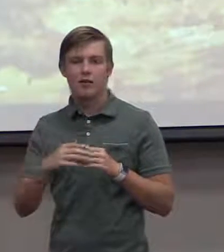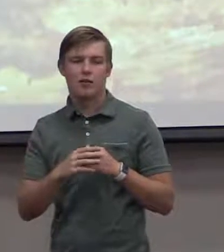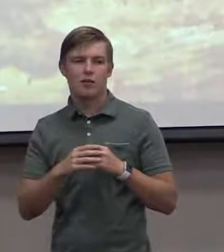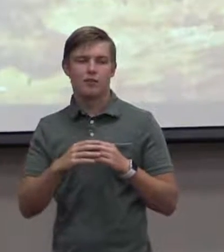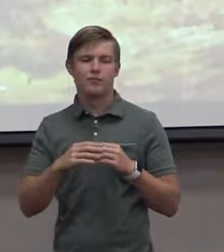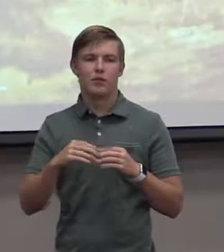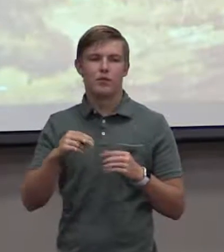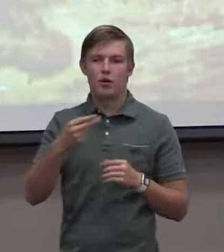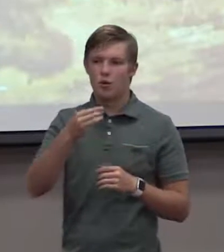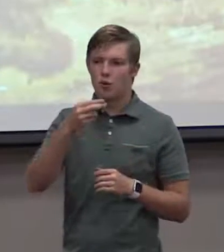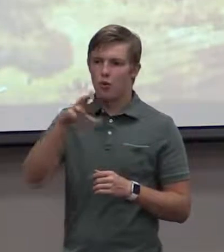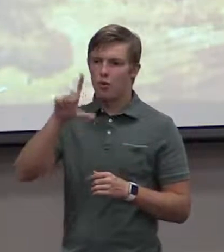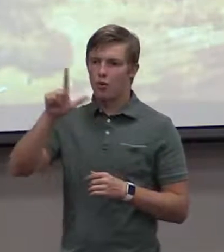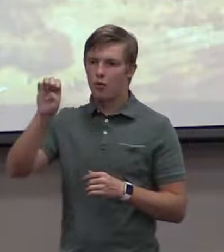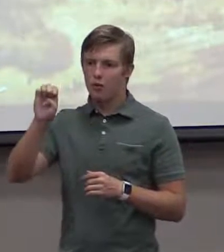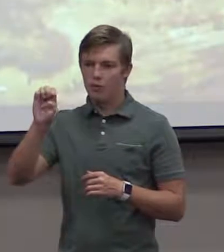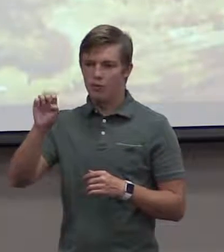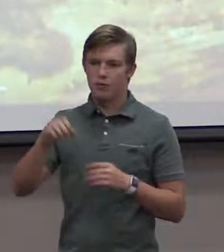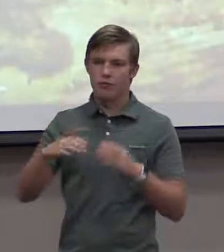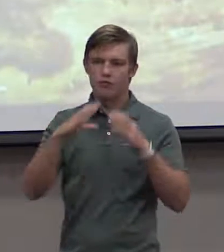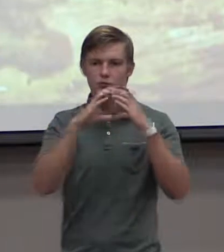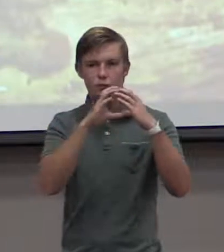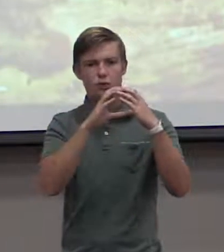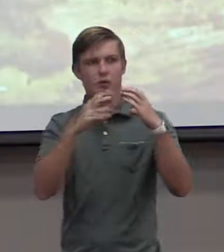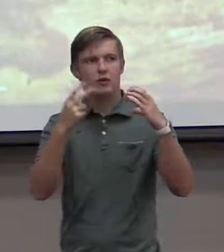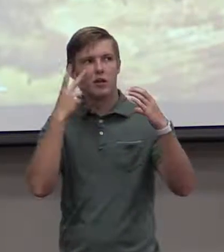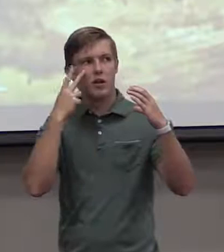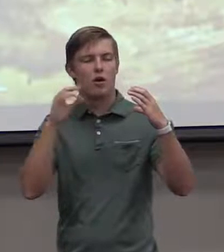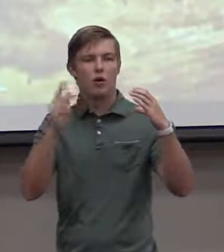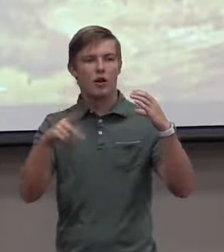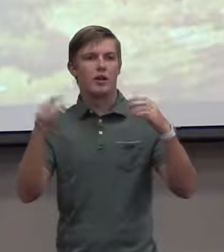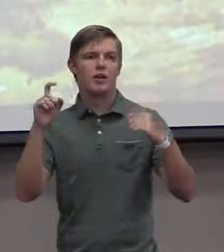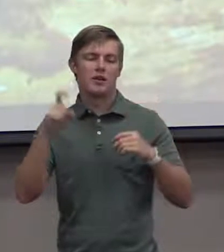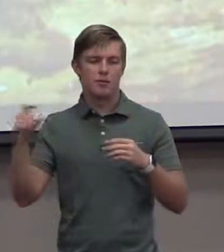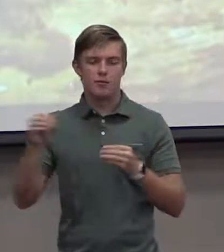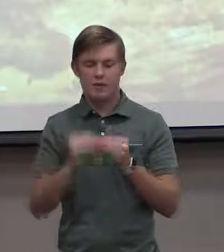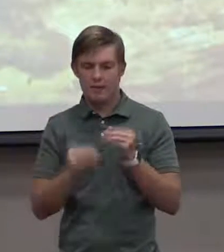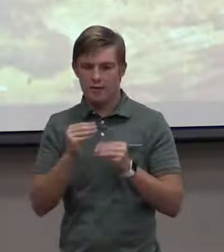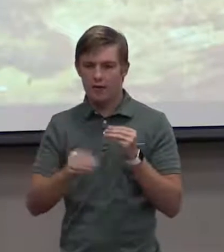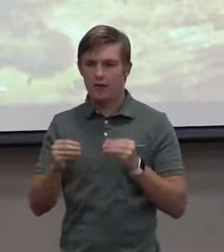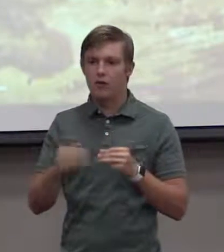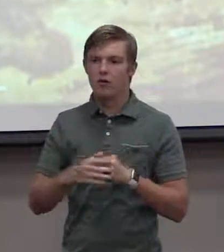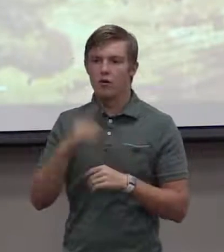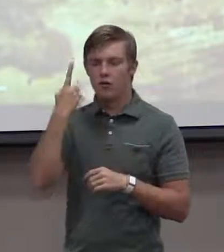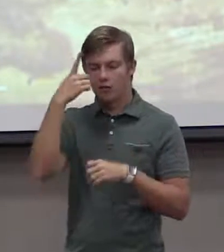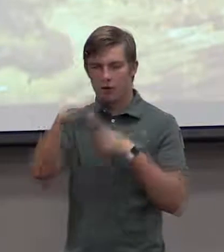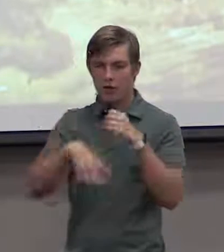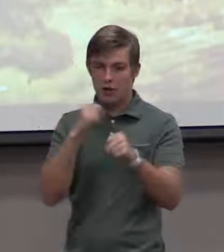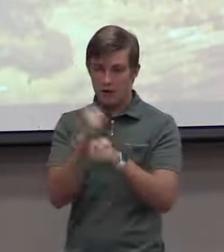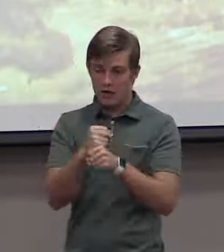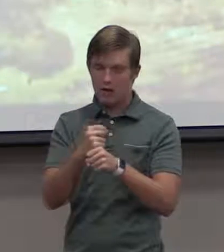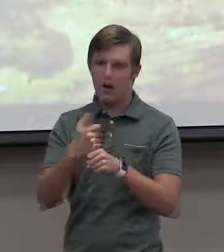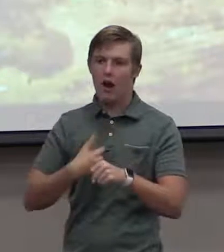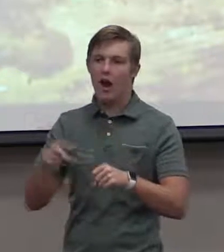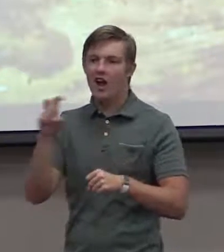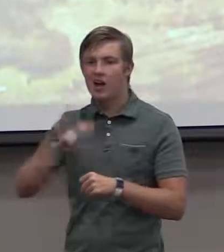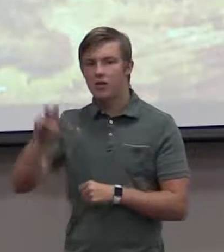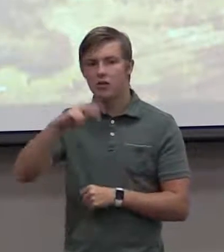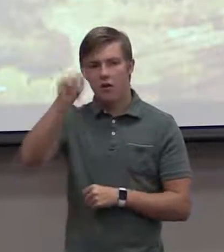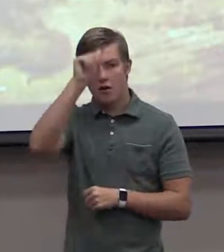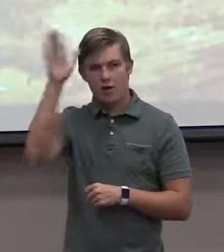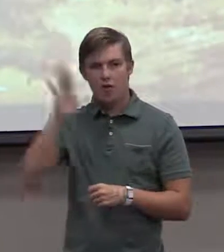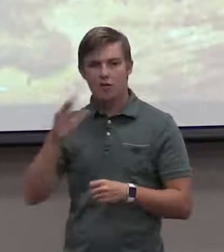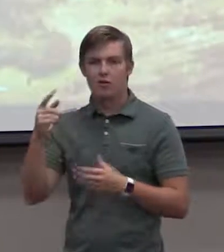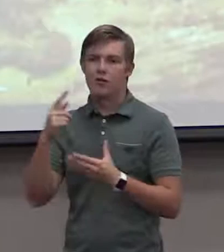repaired. So for a year, I traveled around Alaska and wanted to gather information about what are some